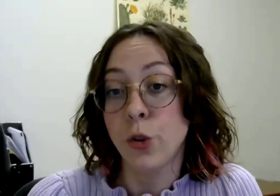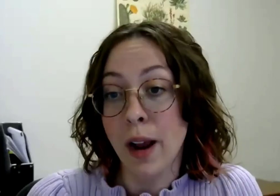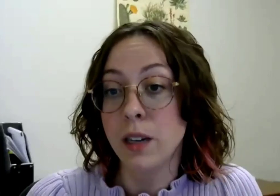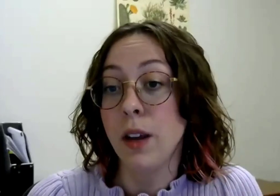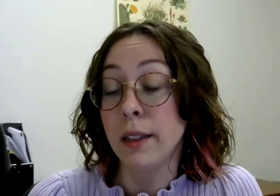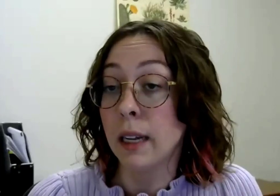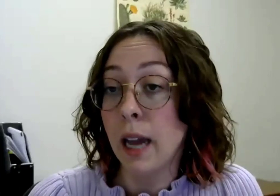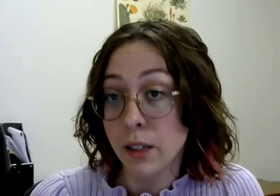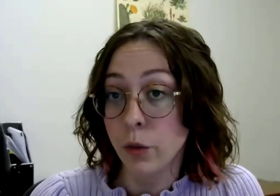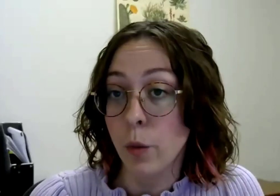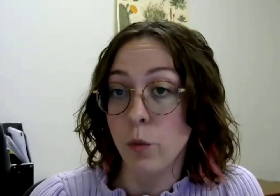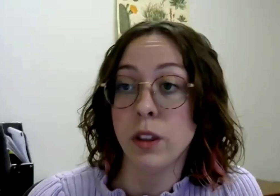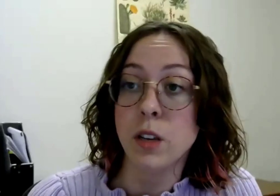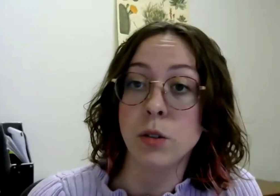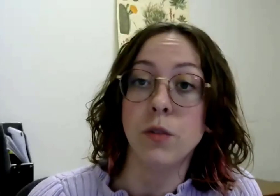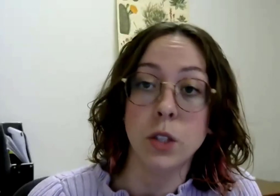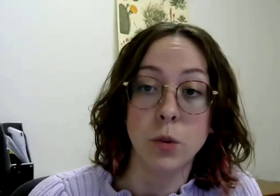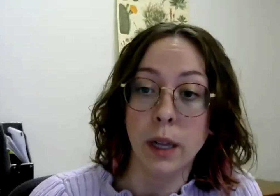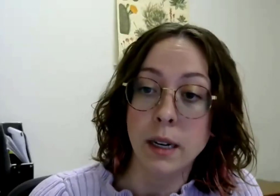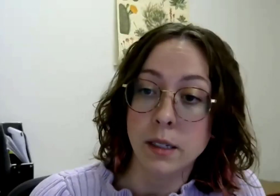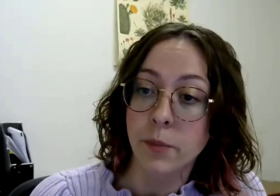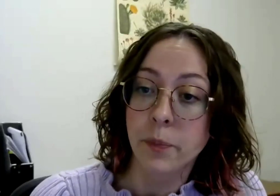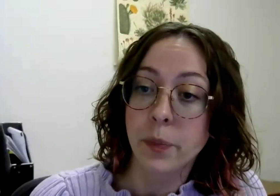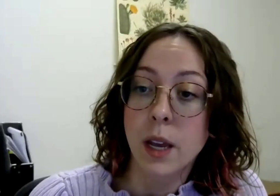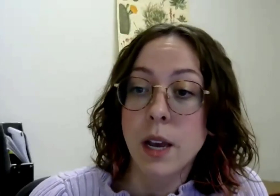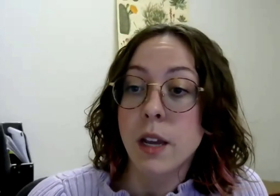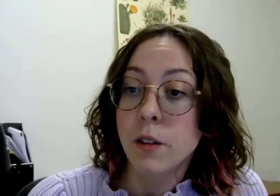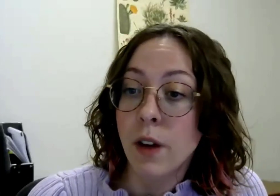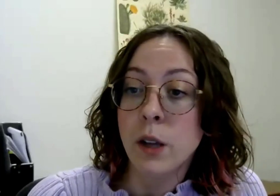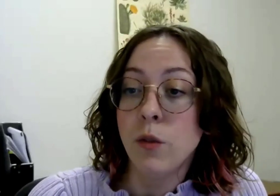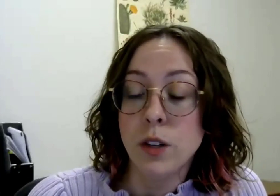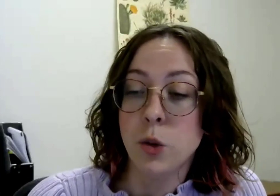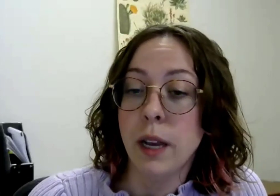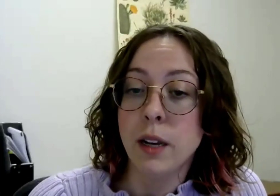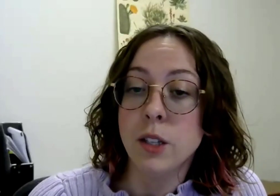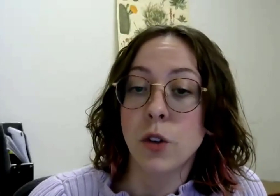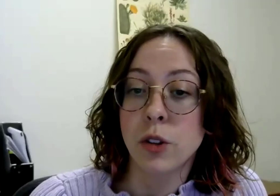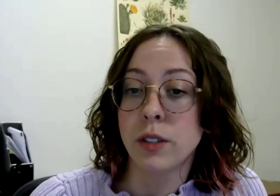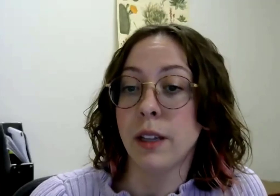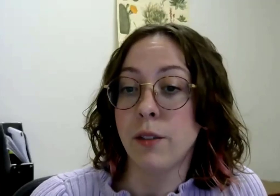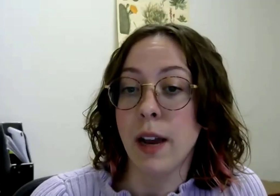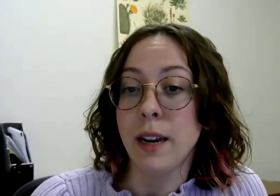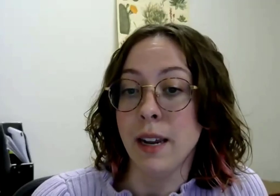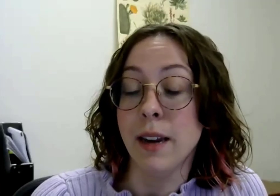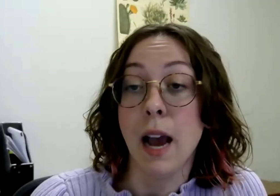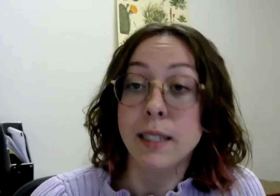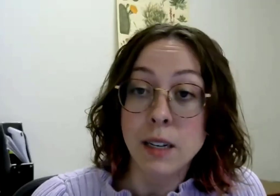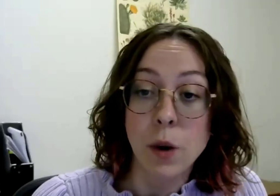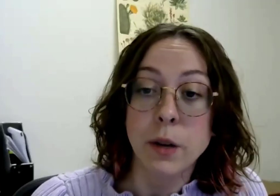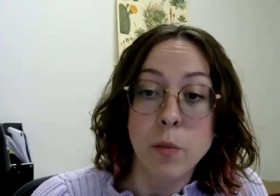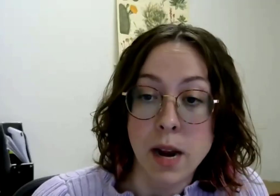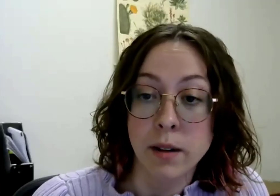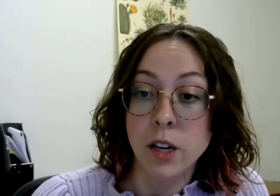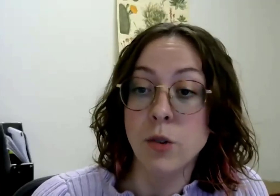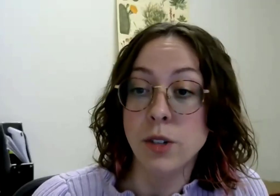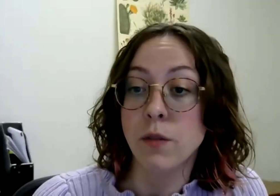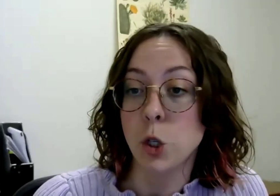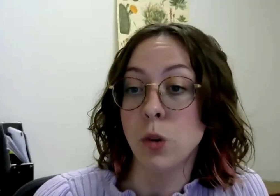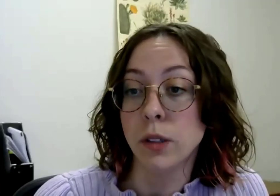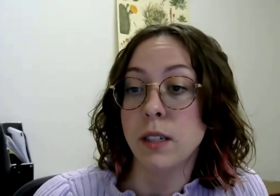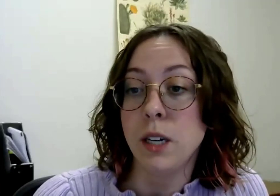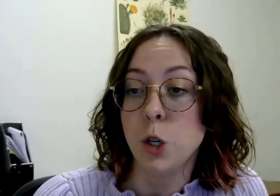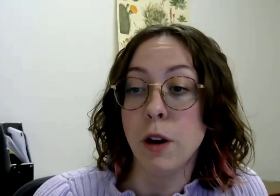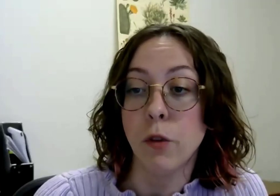more interactive in the classroom with the use of visual aids. The value of visual aids is further solidified in I See What You Mean,